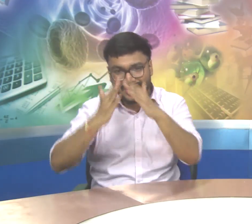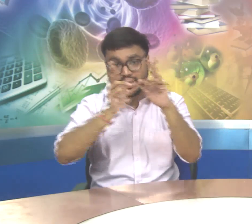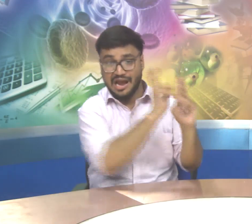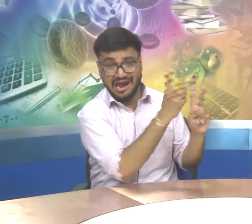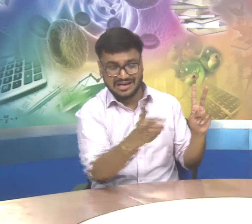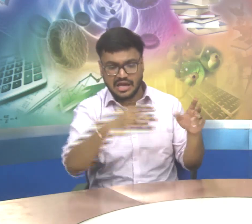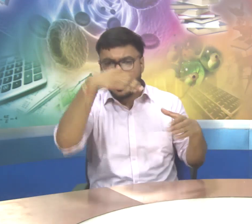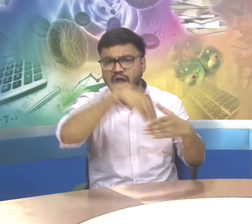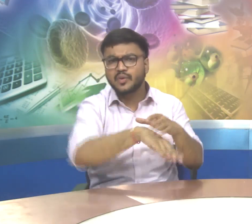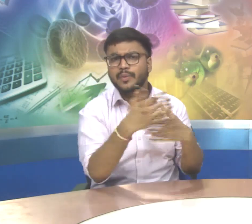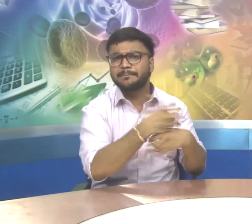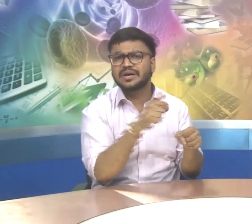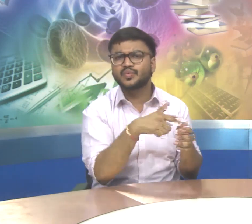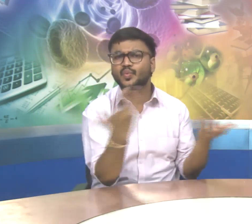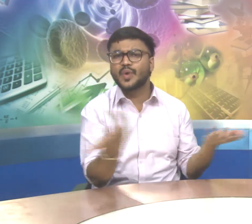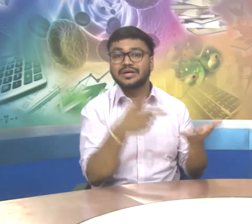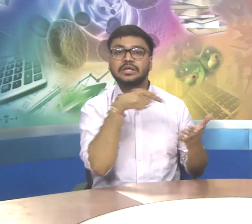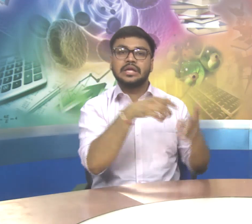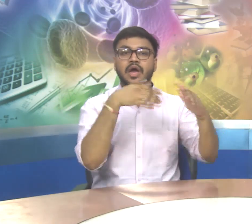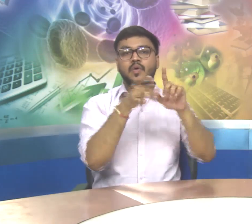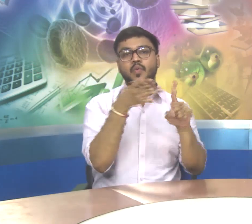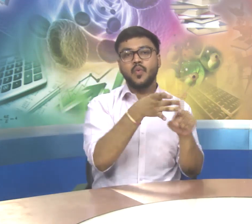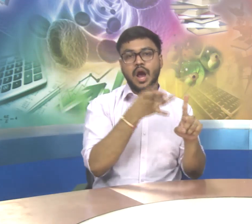like aluminium, iron and copper.